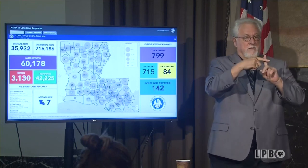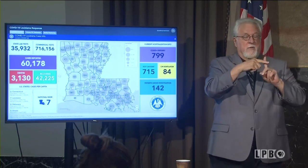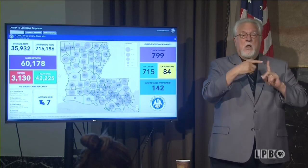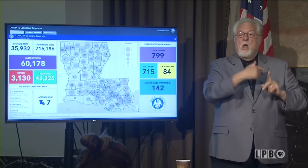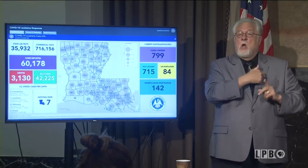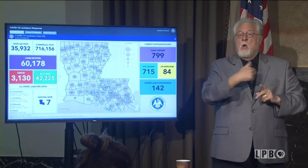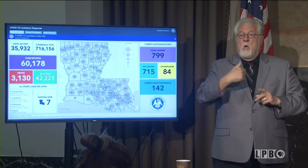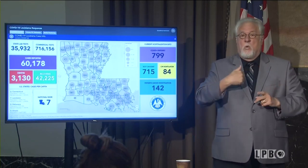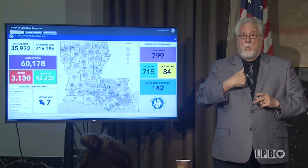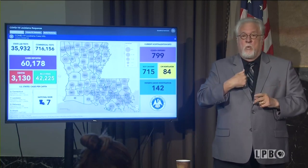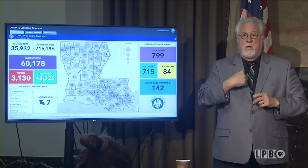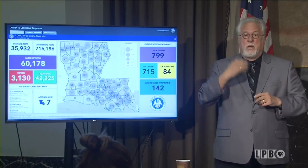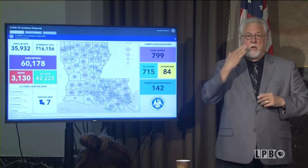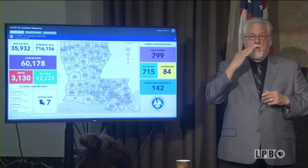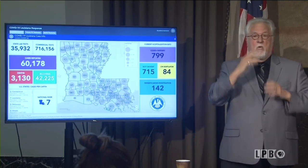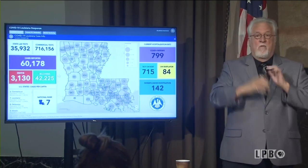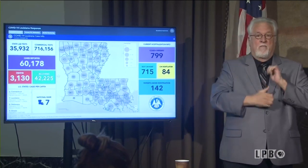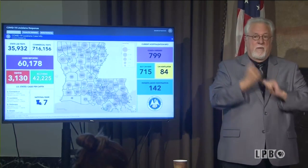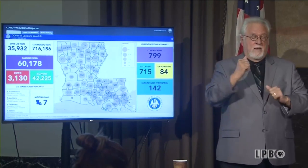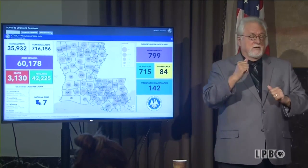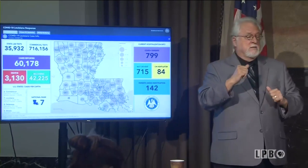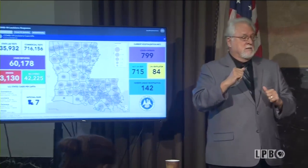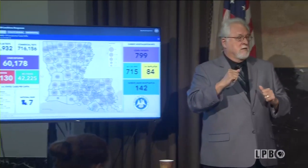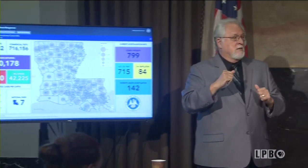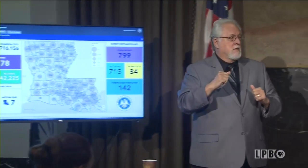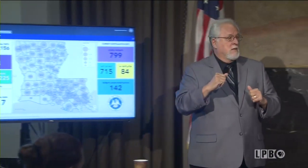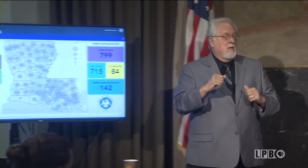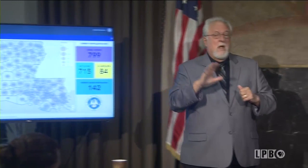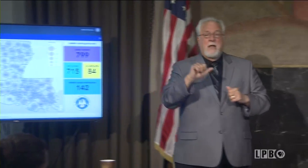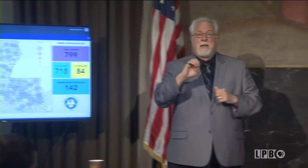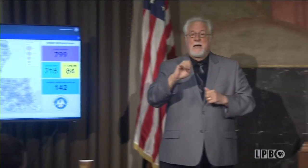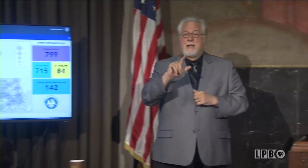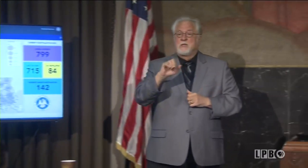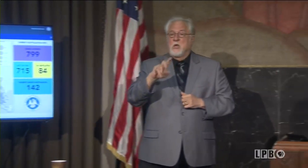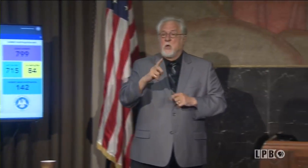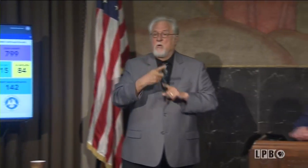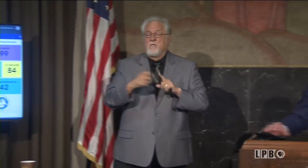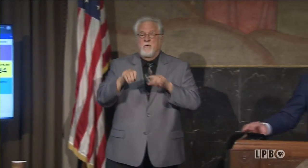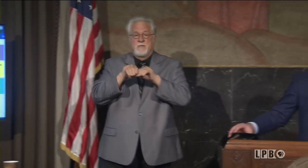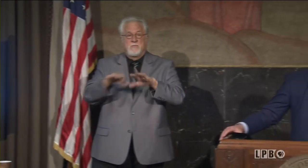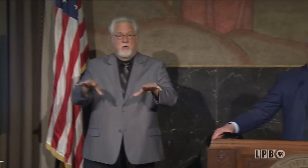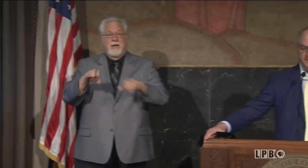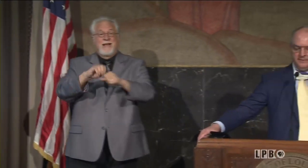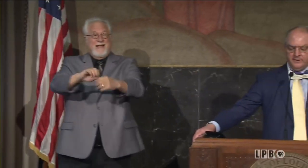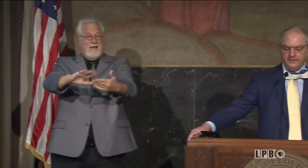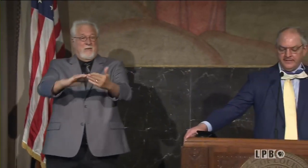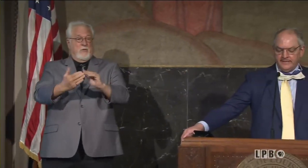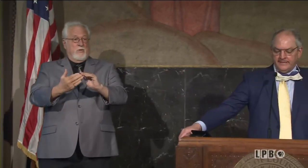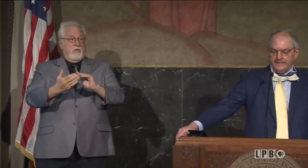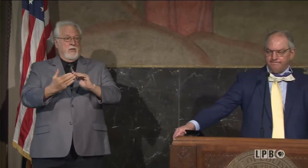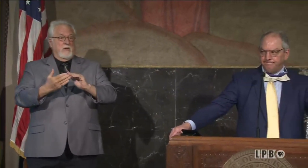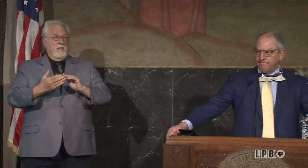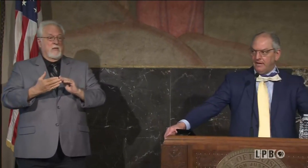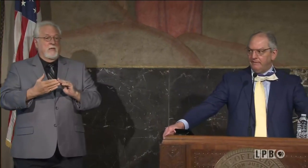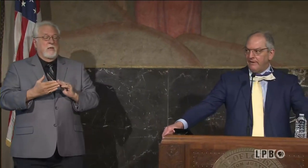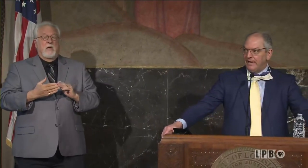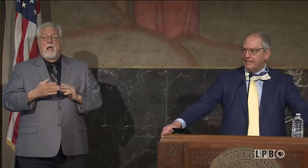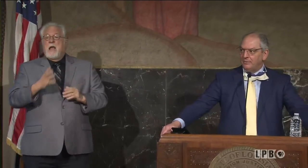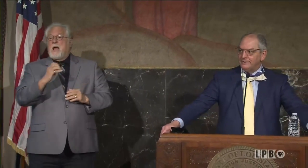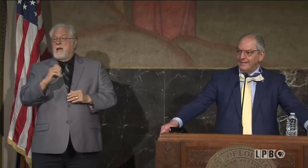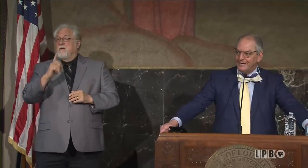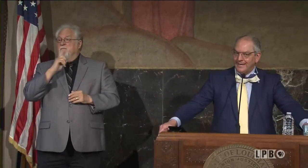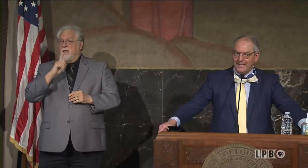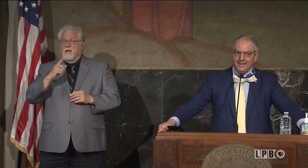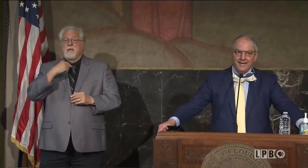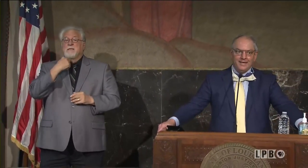We know that the vast majority of our recent case growth is coming from the spread of the virus in communities. And in fact,